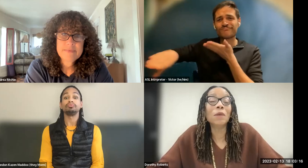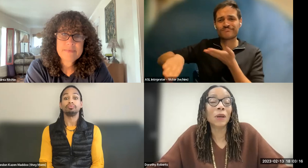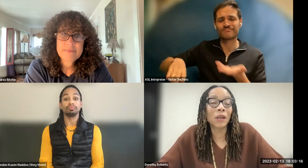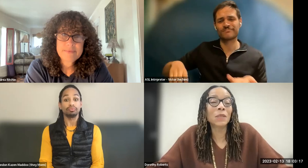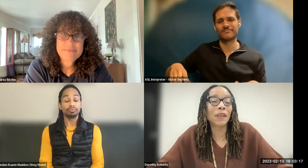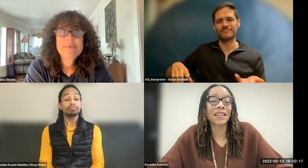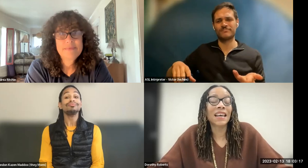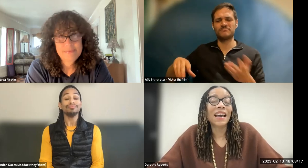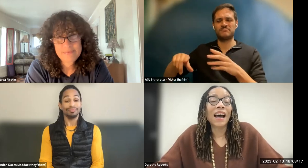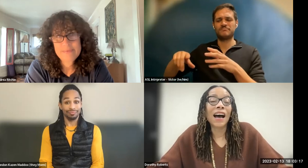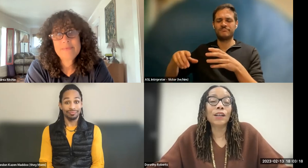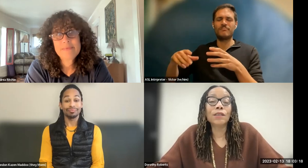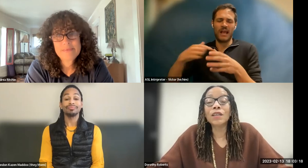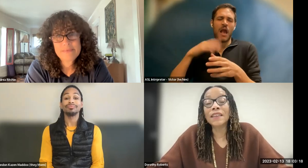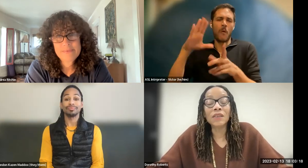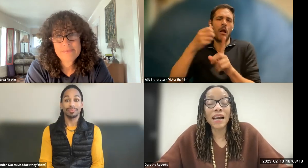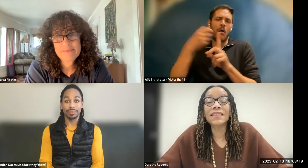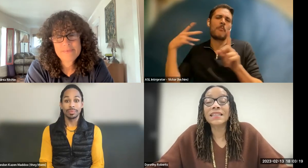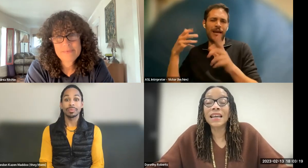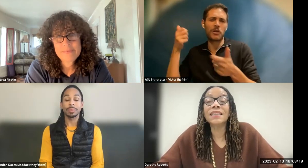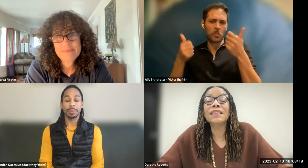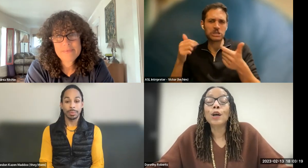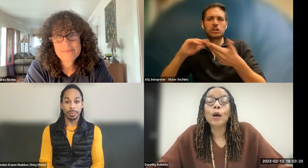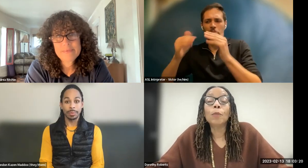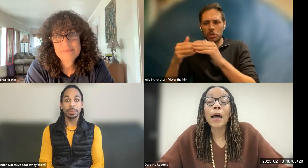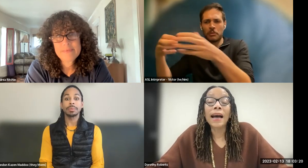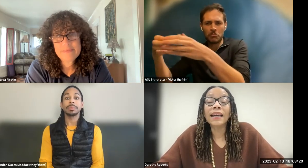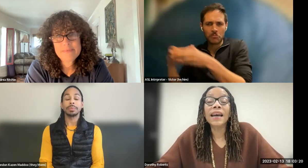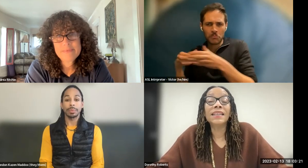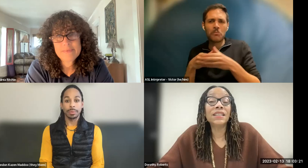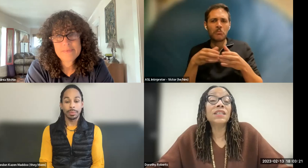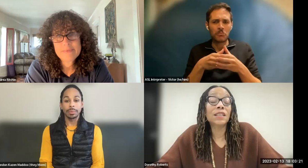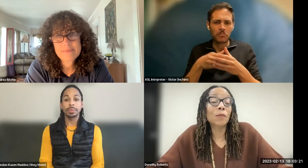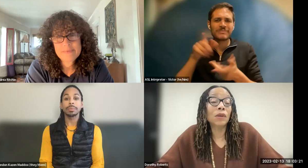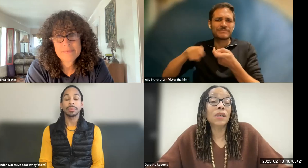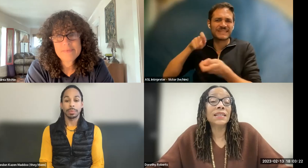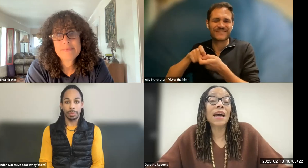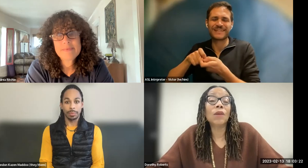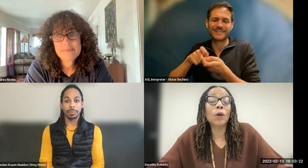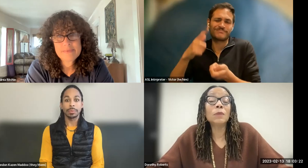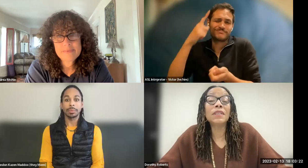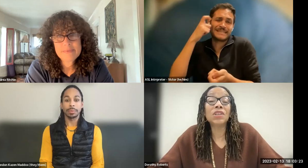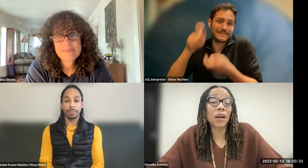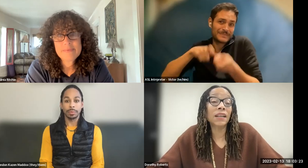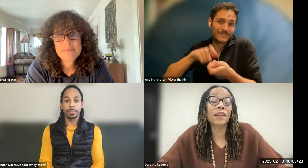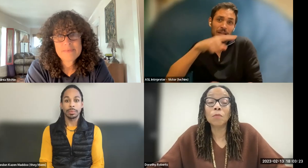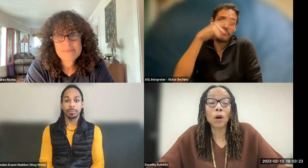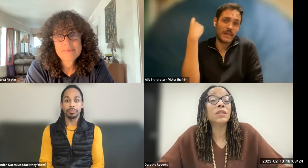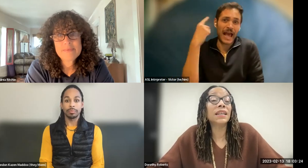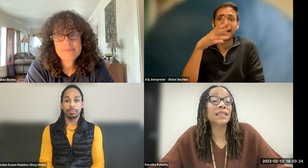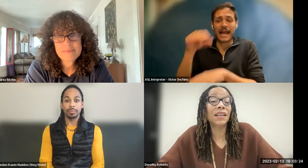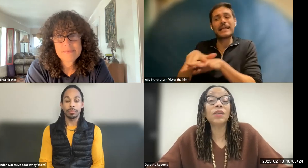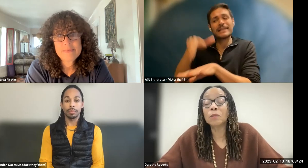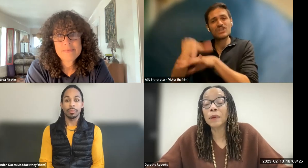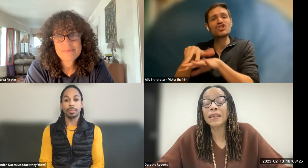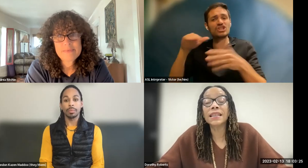which communities, because in the United States, Black and Indigenous communities have always been targeted the most